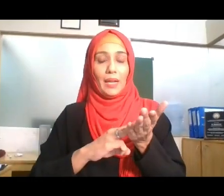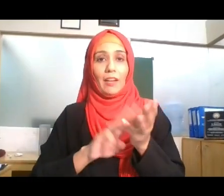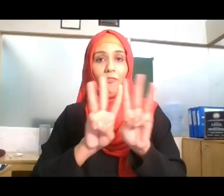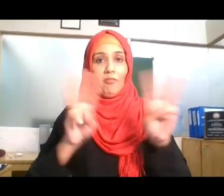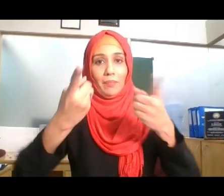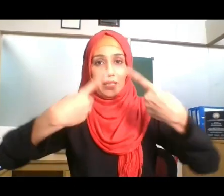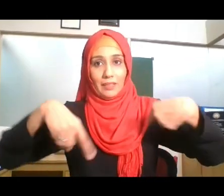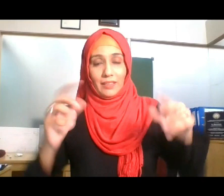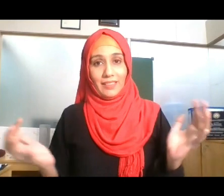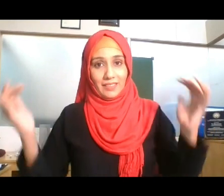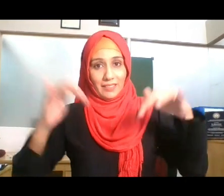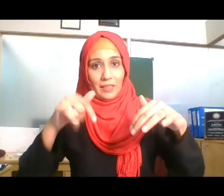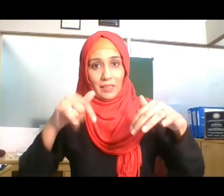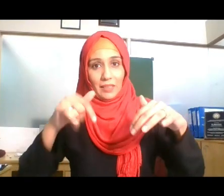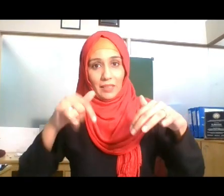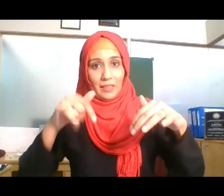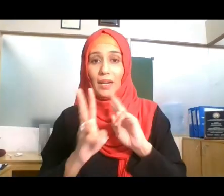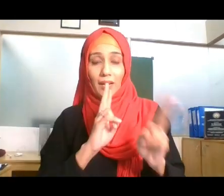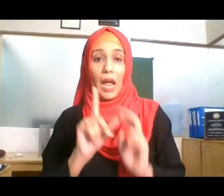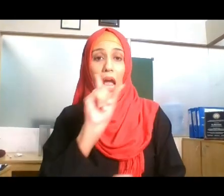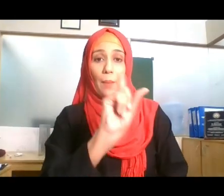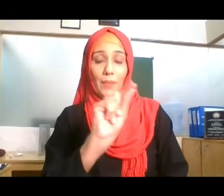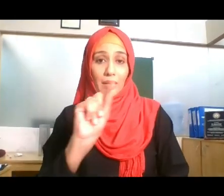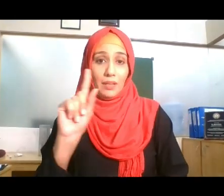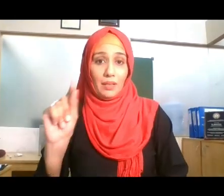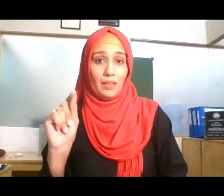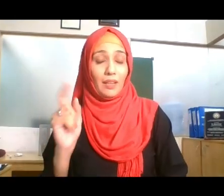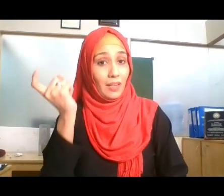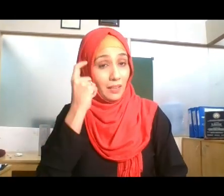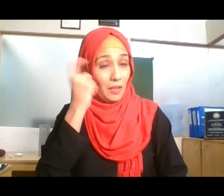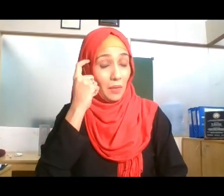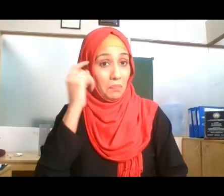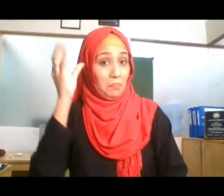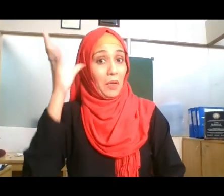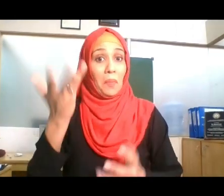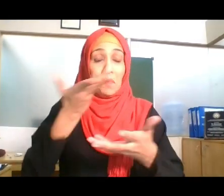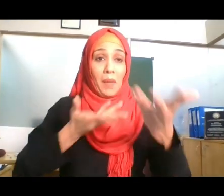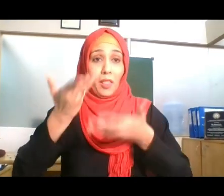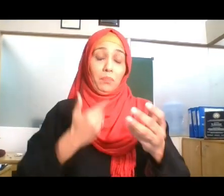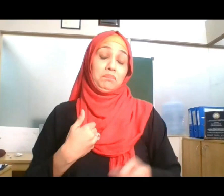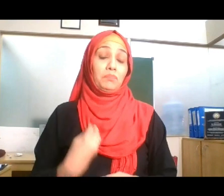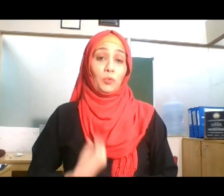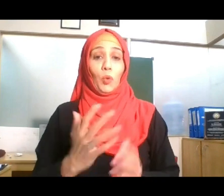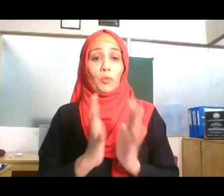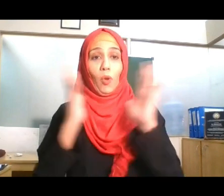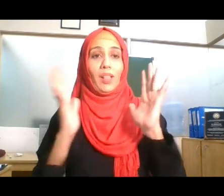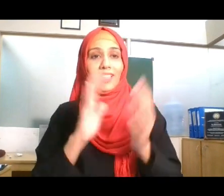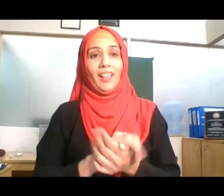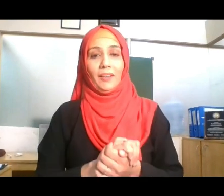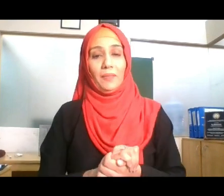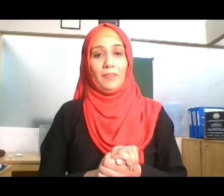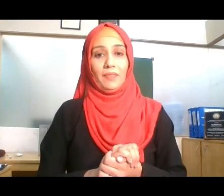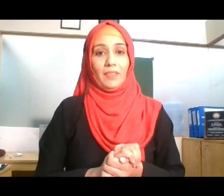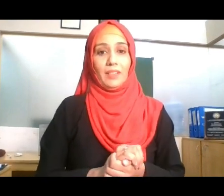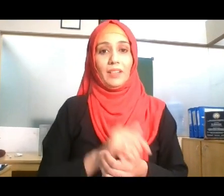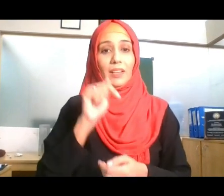for joining this platform and bringing all their diverse knowledge and wisdom to it. You know, the theme